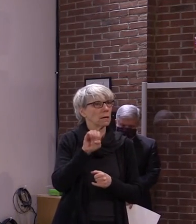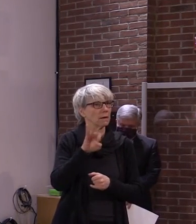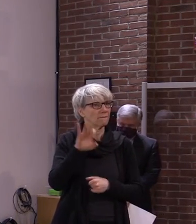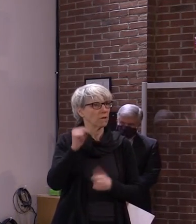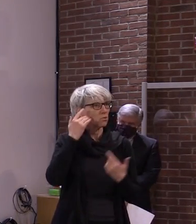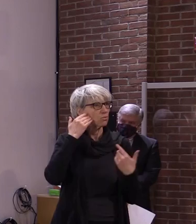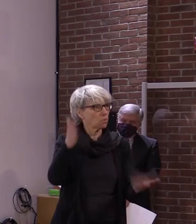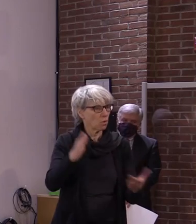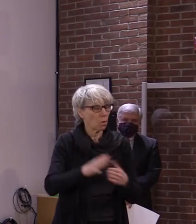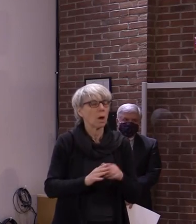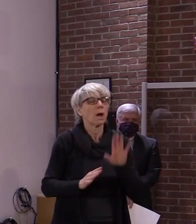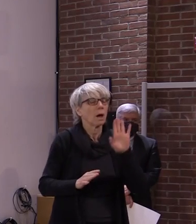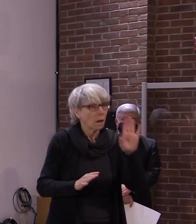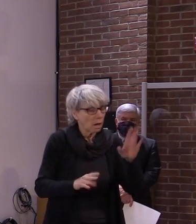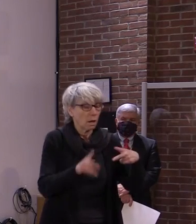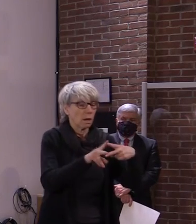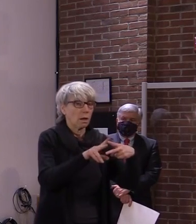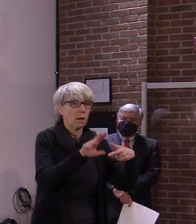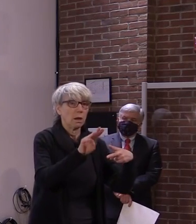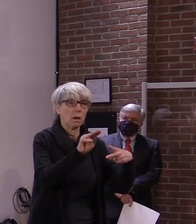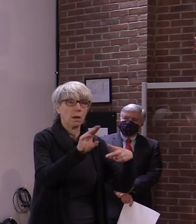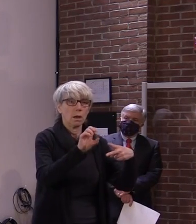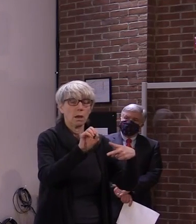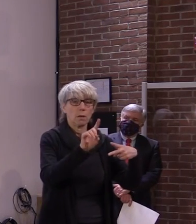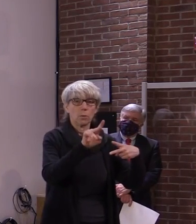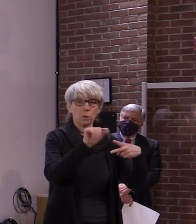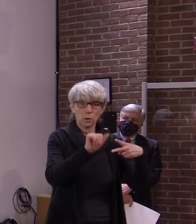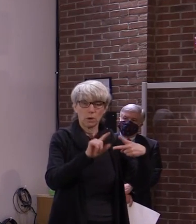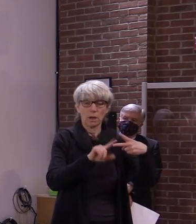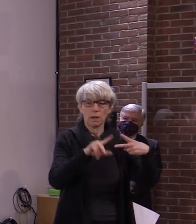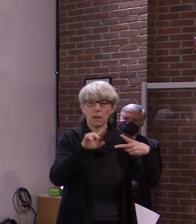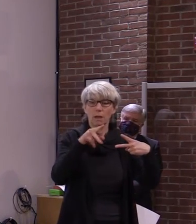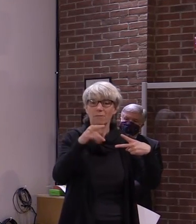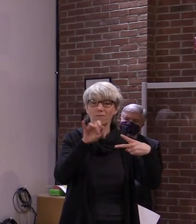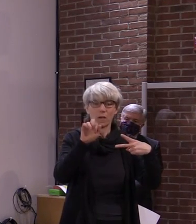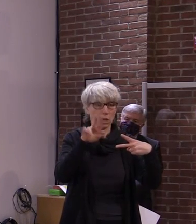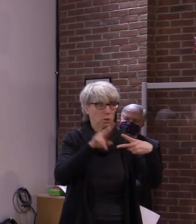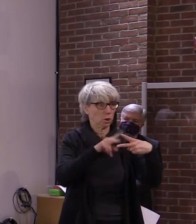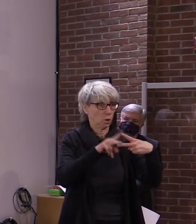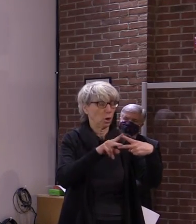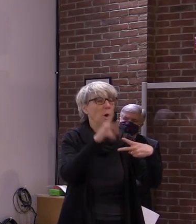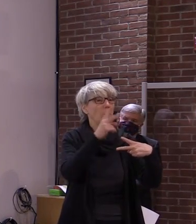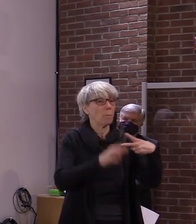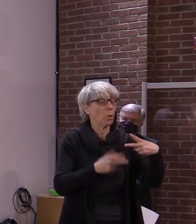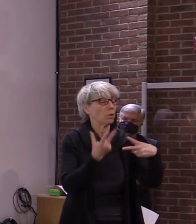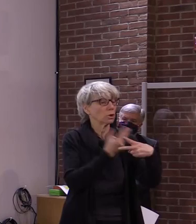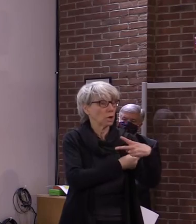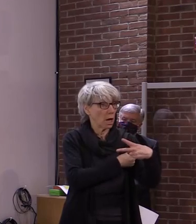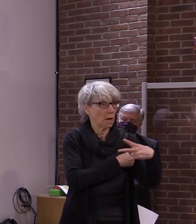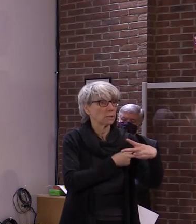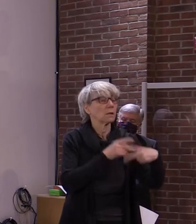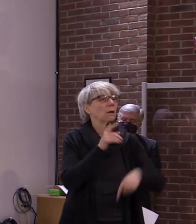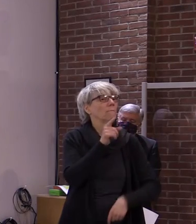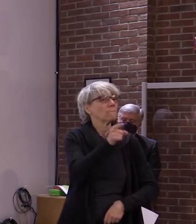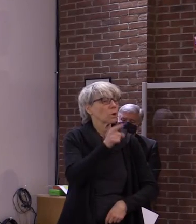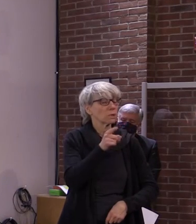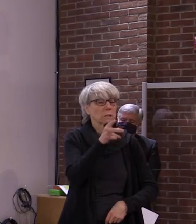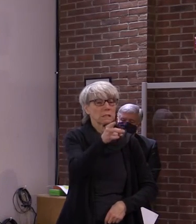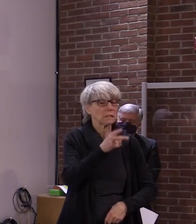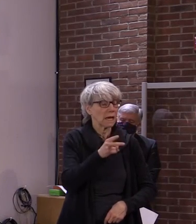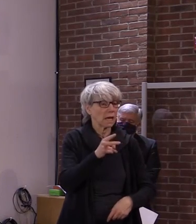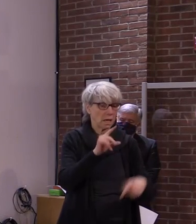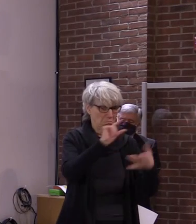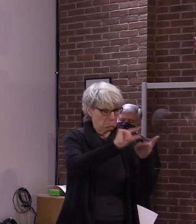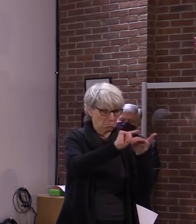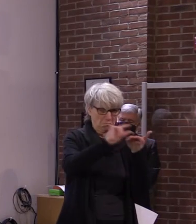Moderna vaccines have equal doses in their first and second shots, but some people have reported experiencing